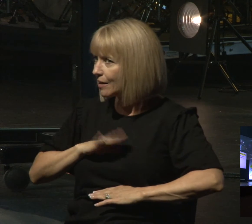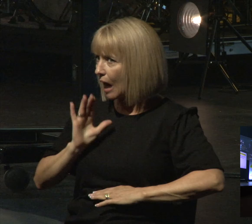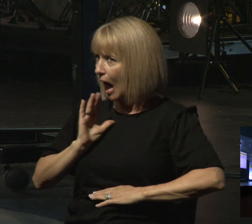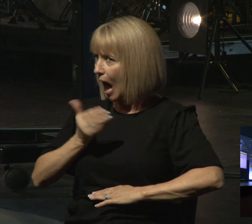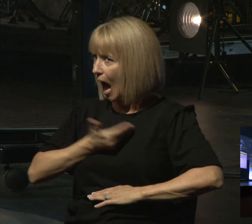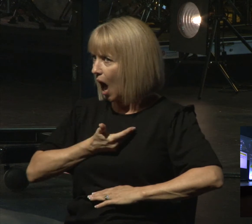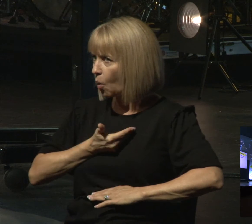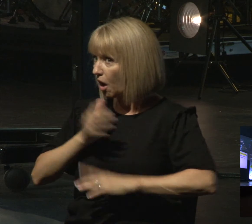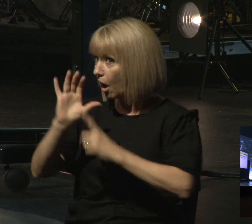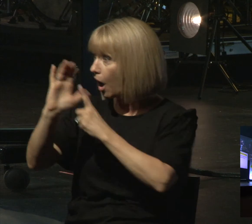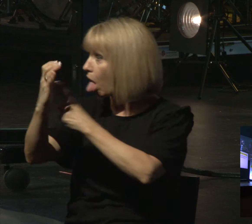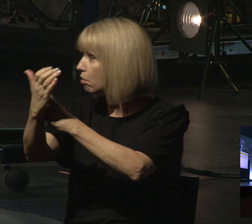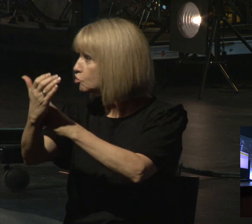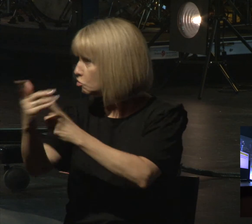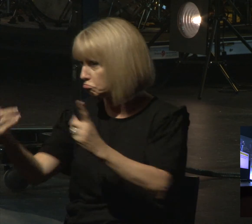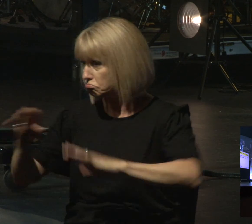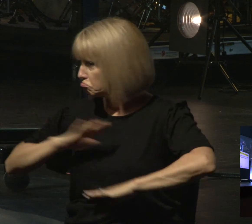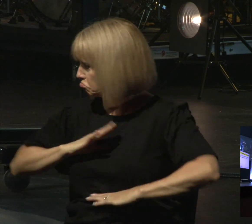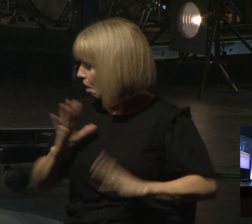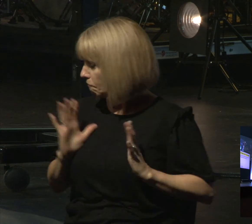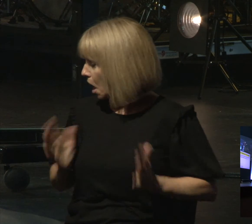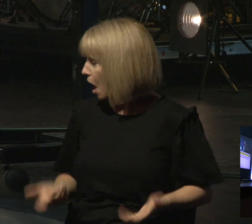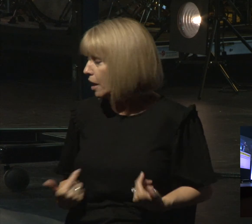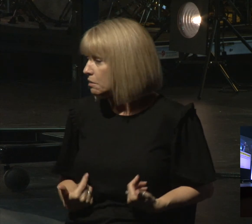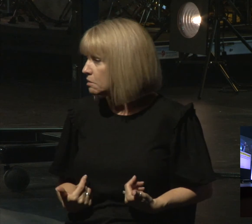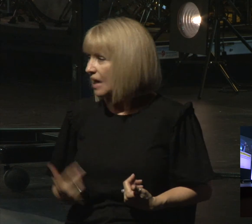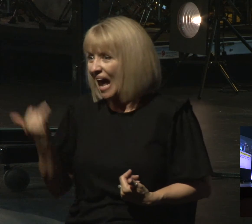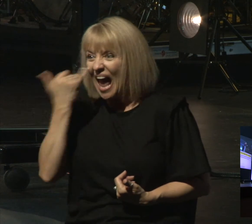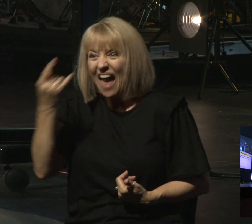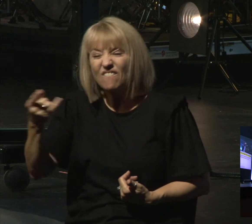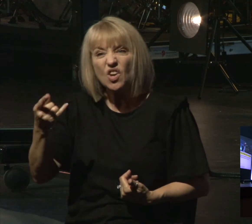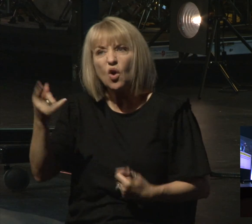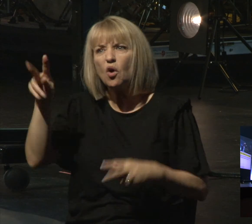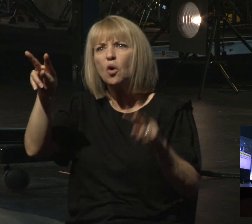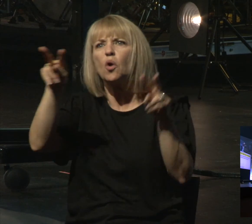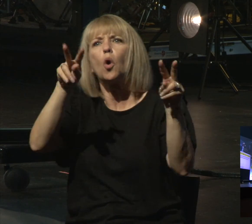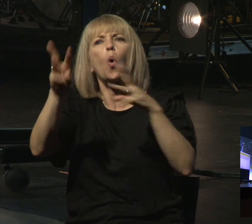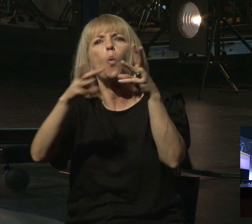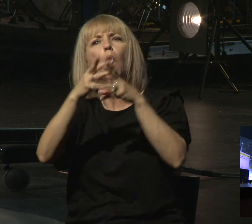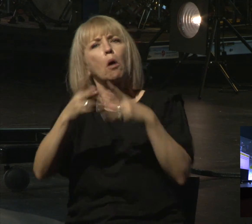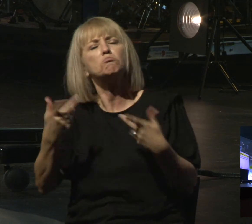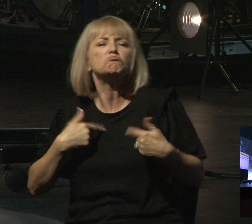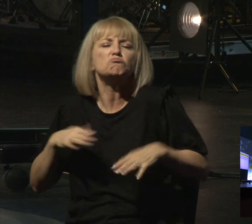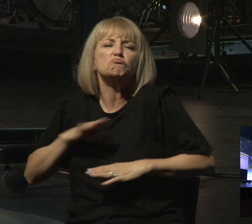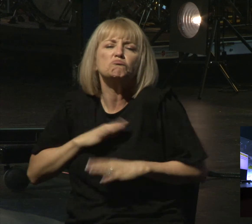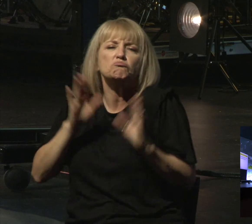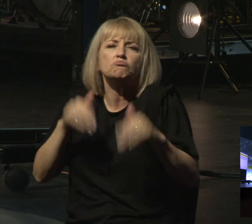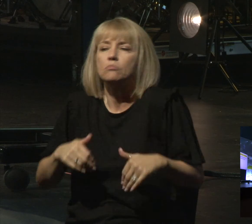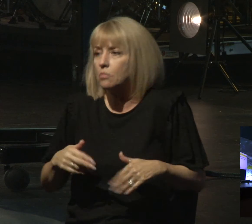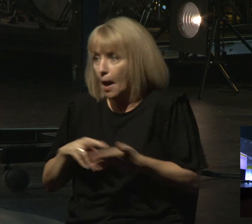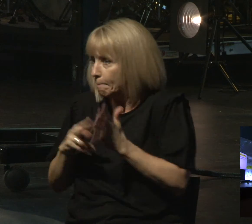and of our culture, if you're satisfied with the things that are happening into this world, then we're done.